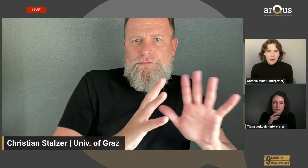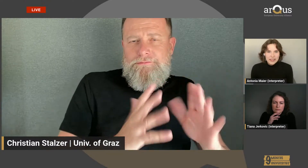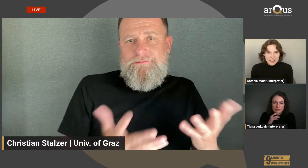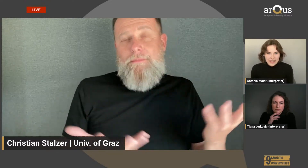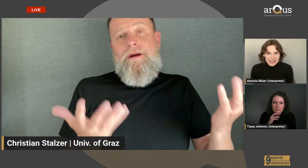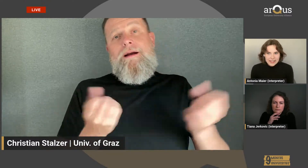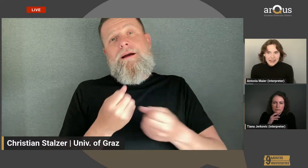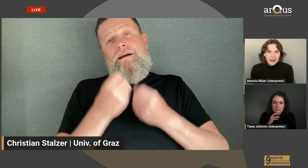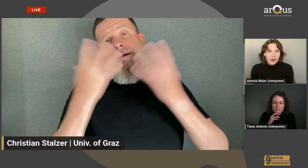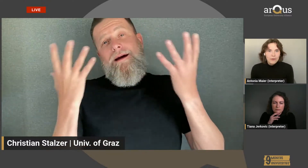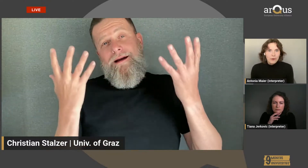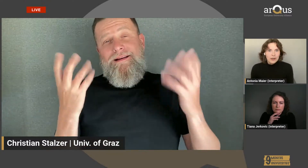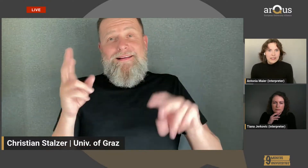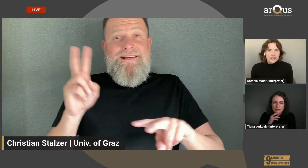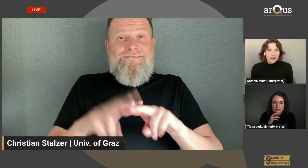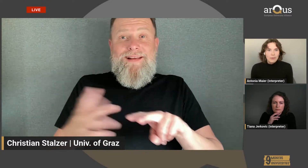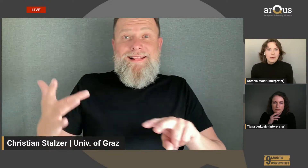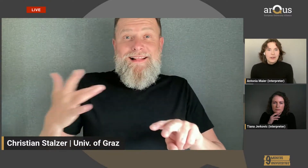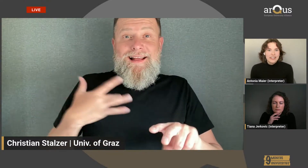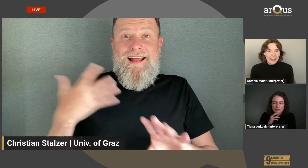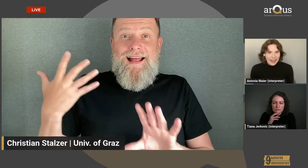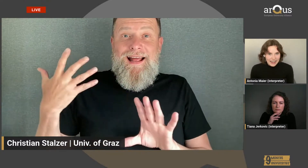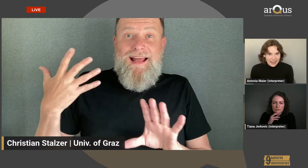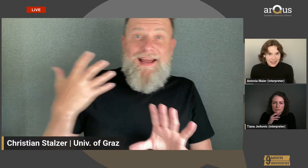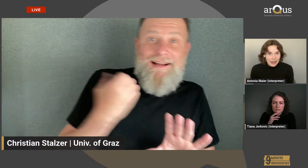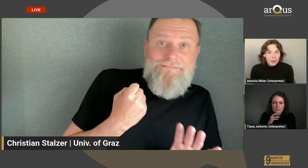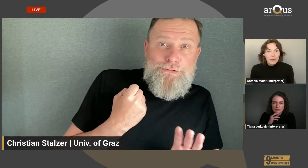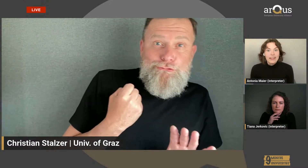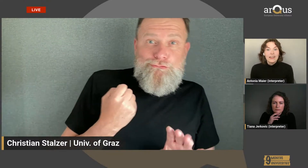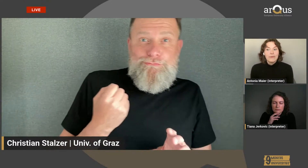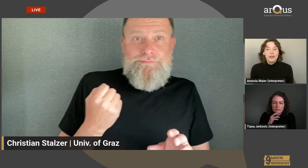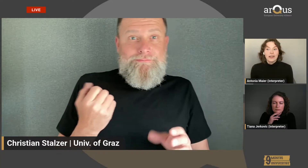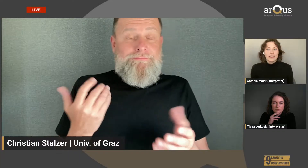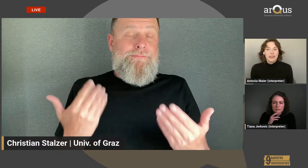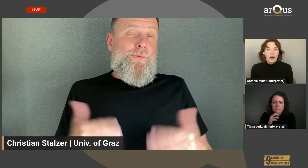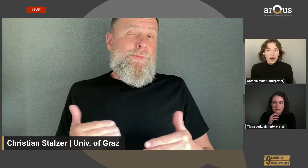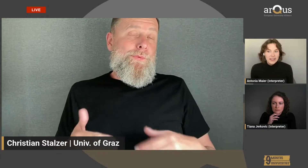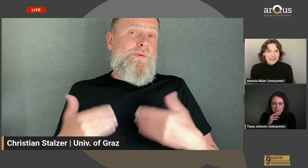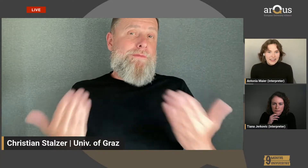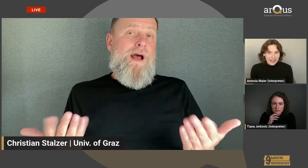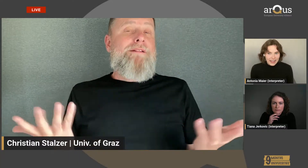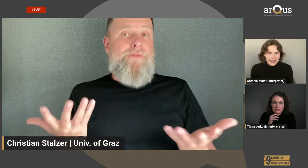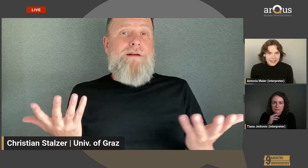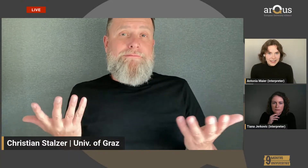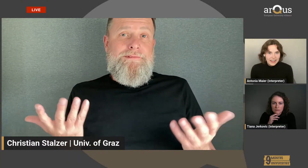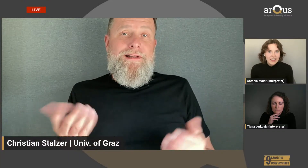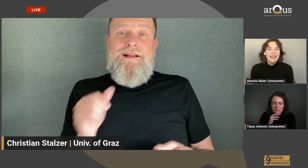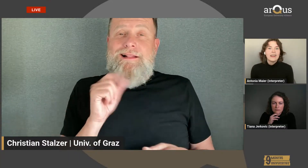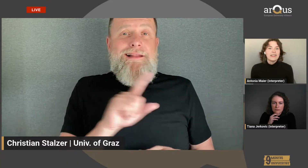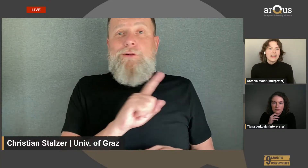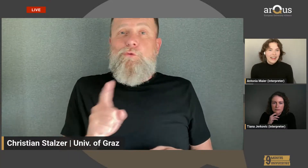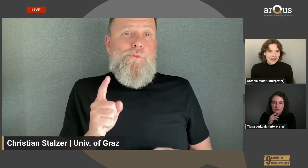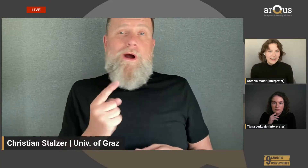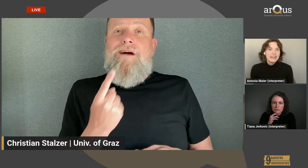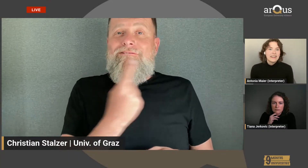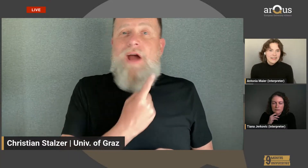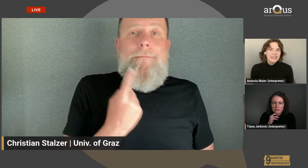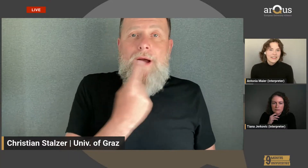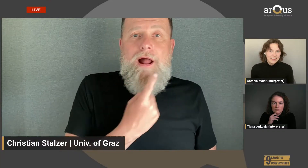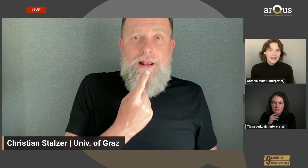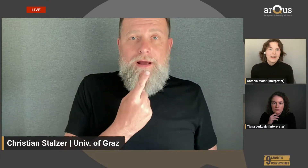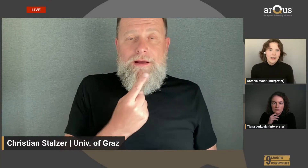our voices. Of course, we were signing, but if we got caught in that,